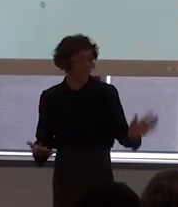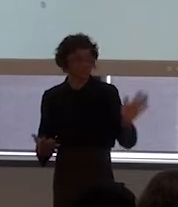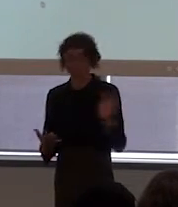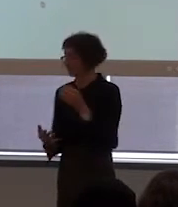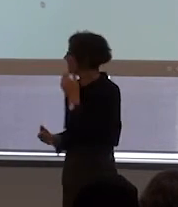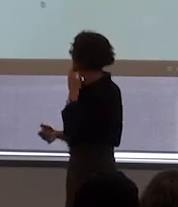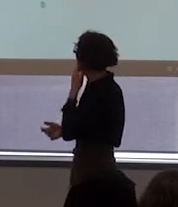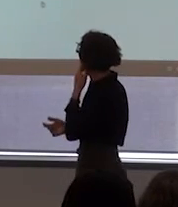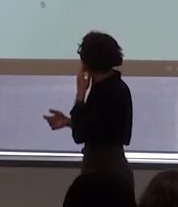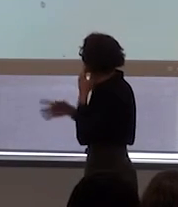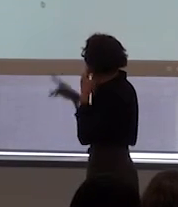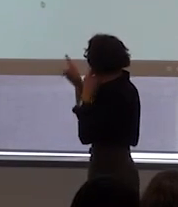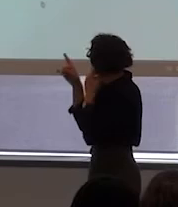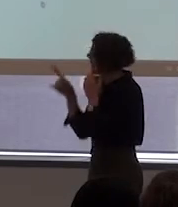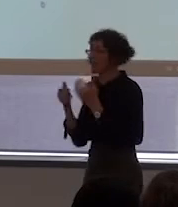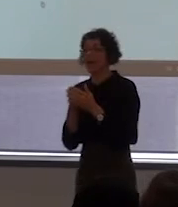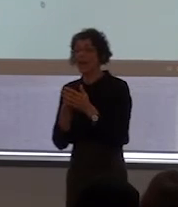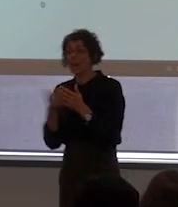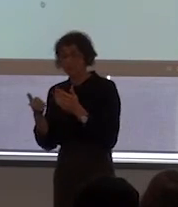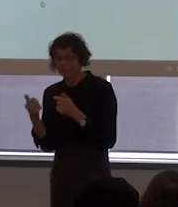Once again, the numbers are.